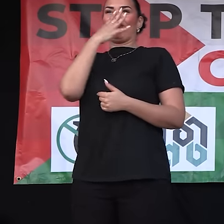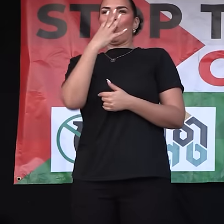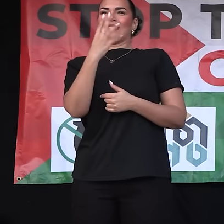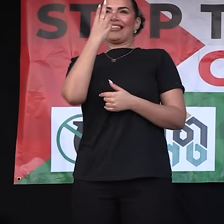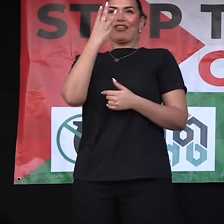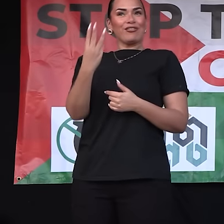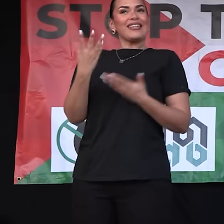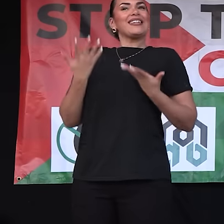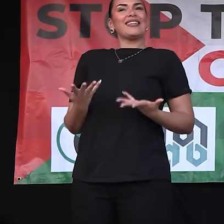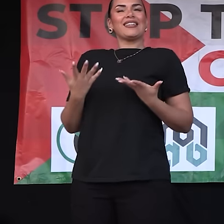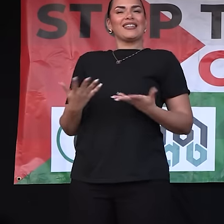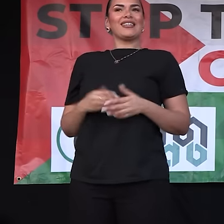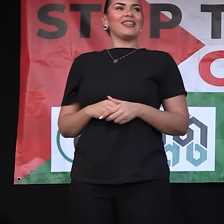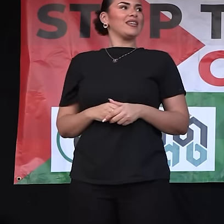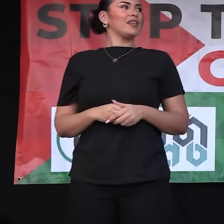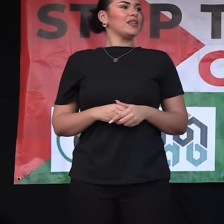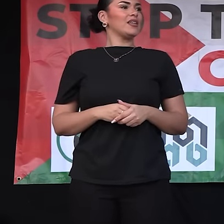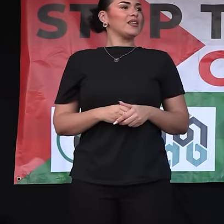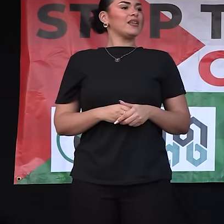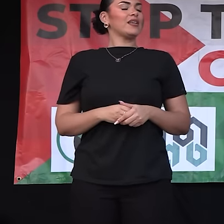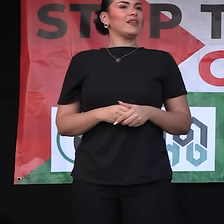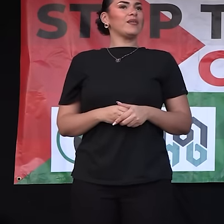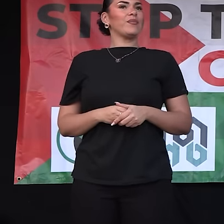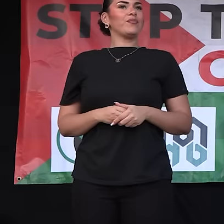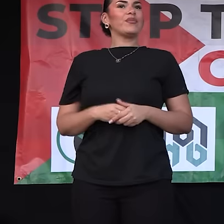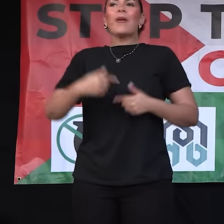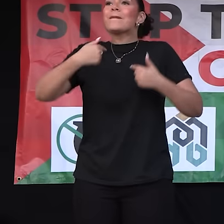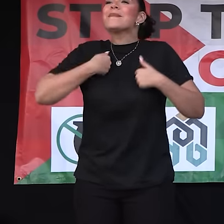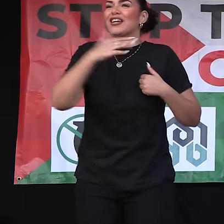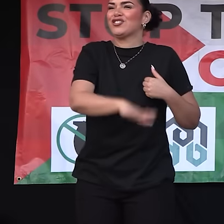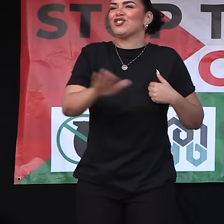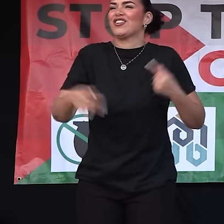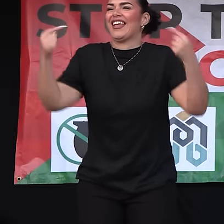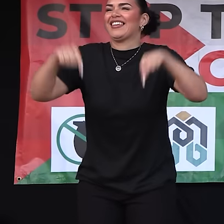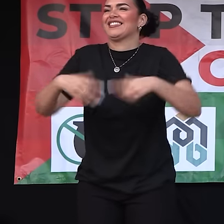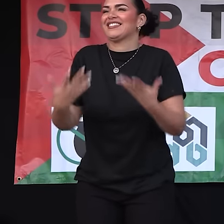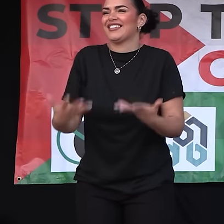43-year-old man whose children are here today.